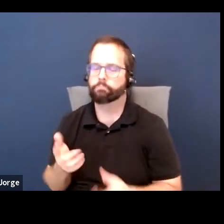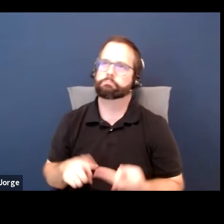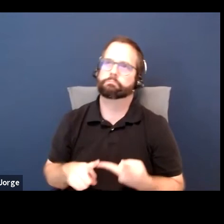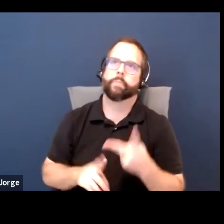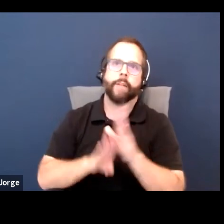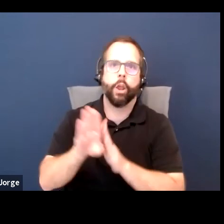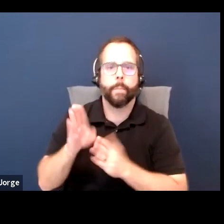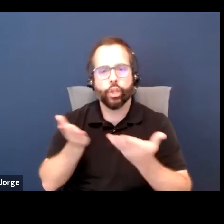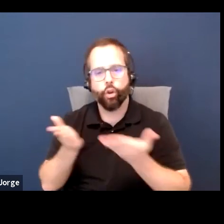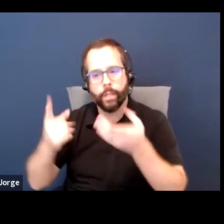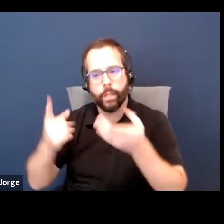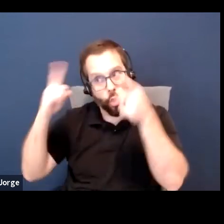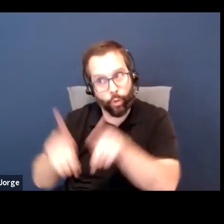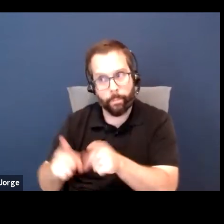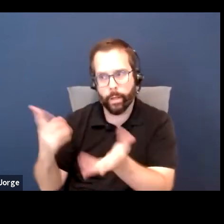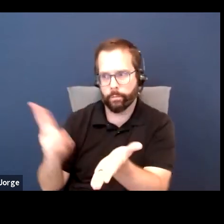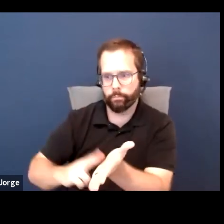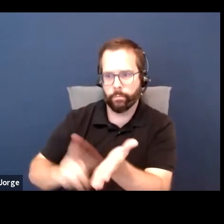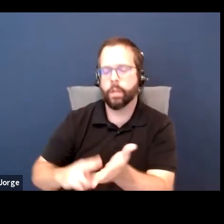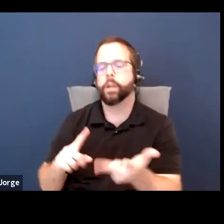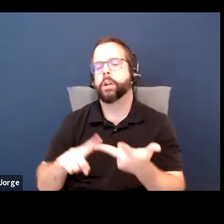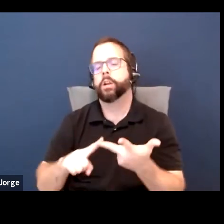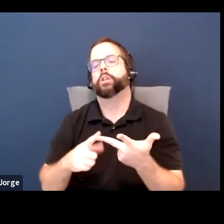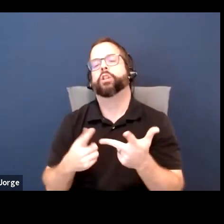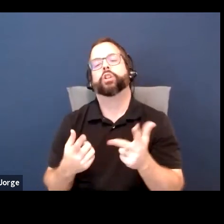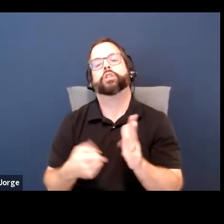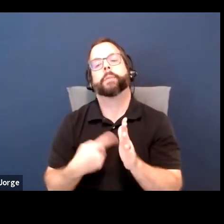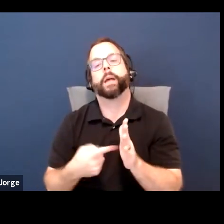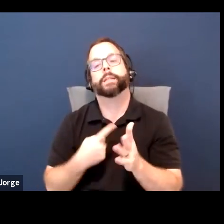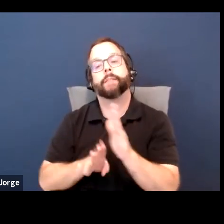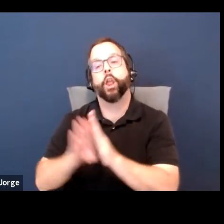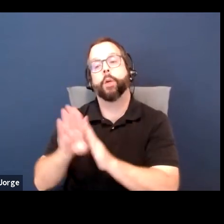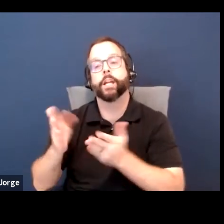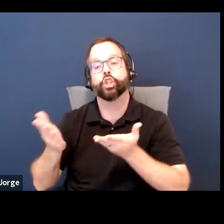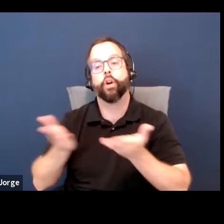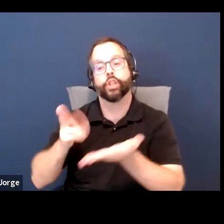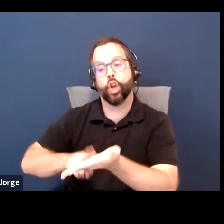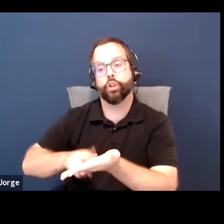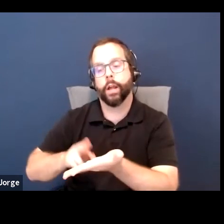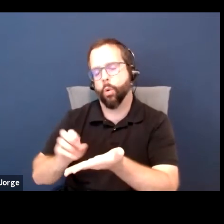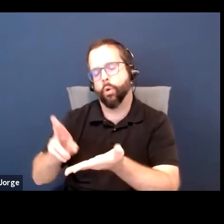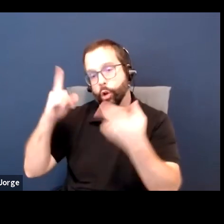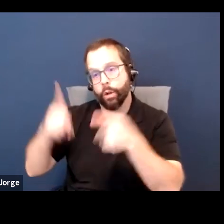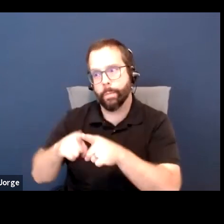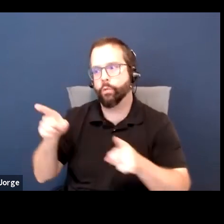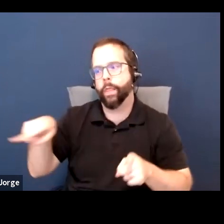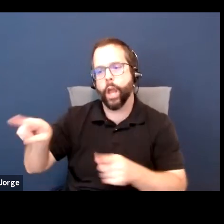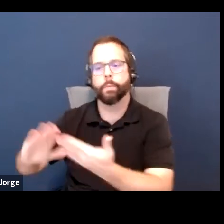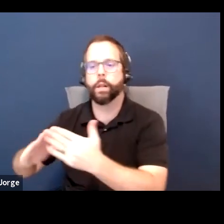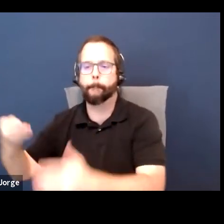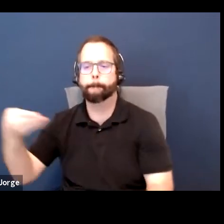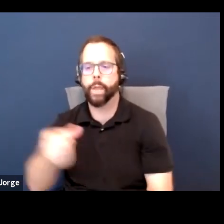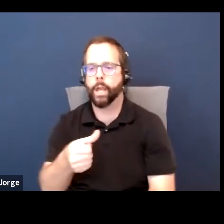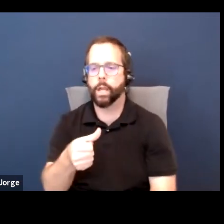Sometimes you can develop a service contract or agreement that where they might pay you to do